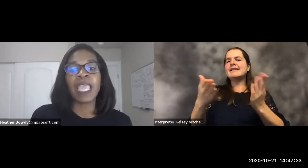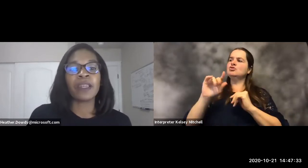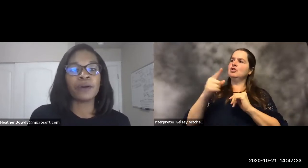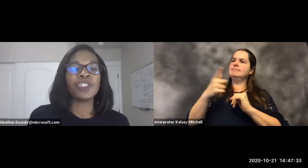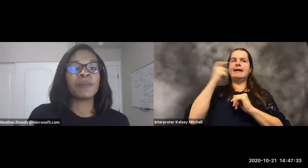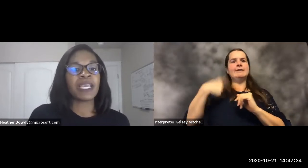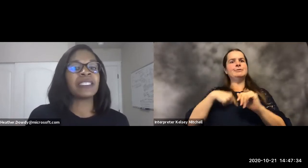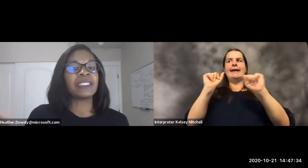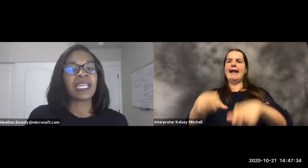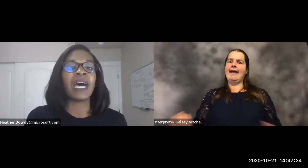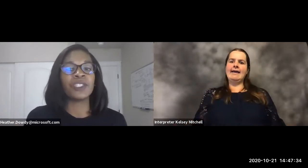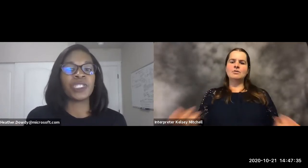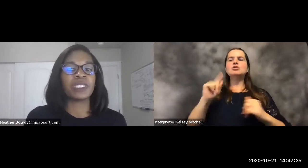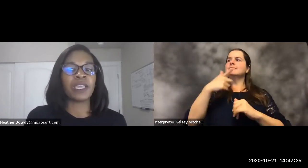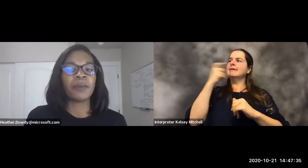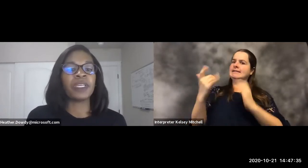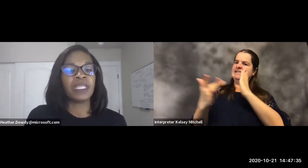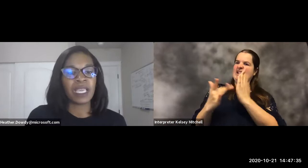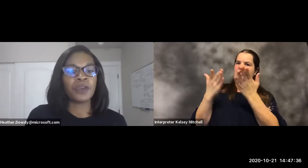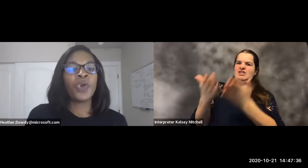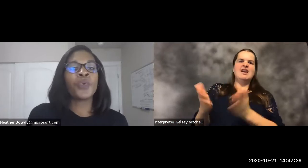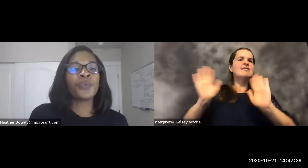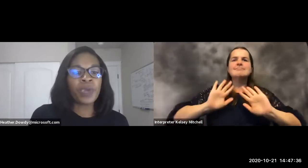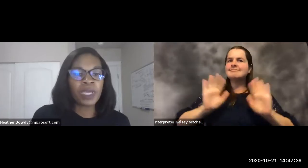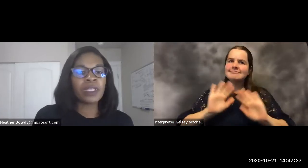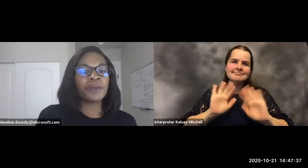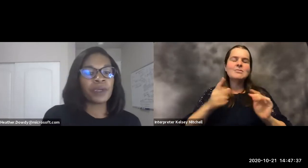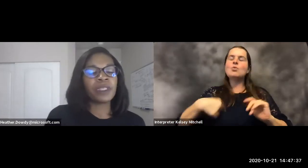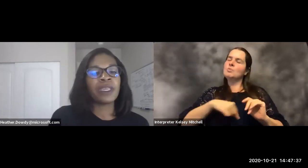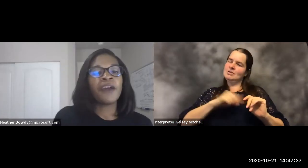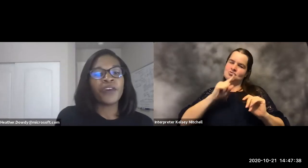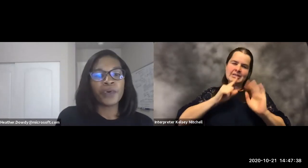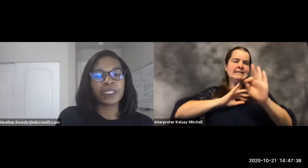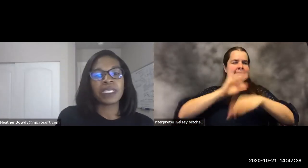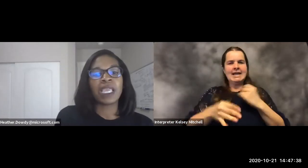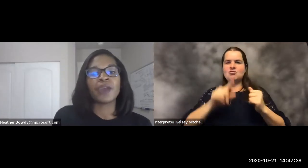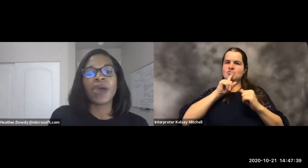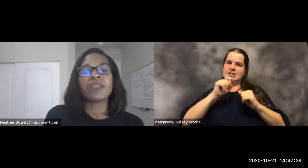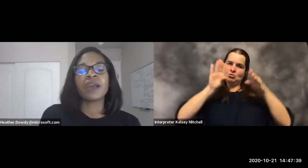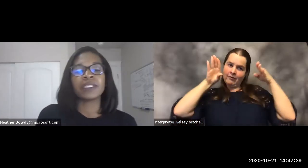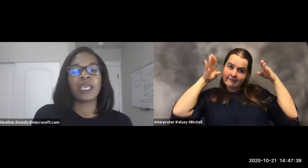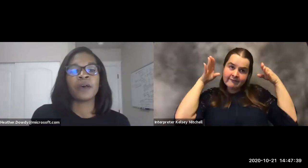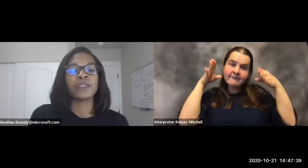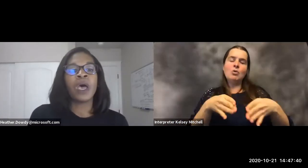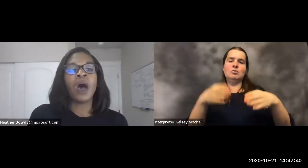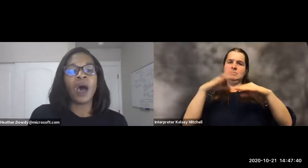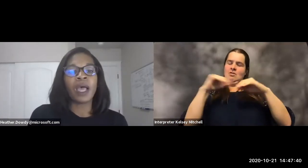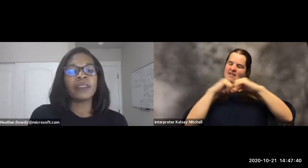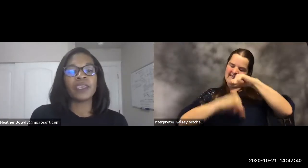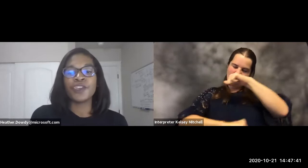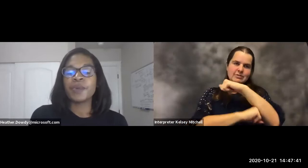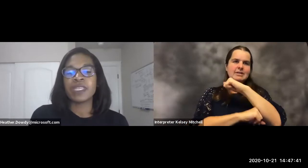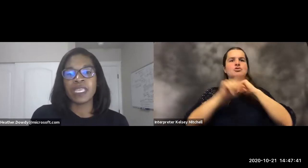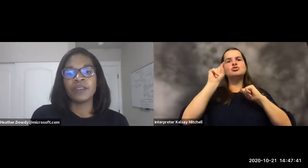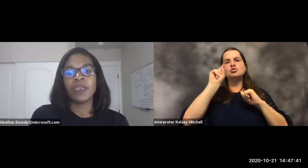because we can or just because the technology is there. But again, really, really focusing and grounding ourselves